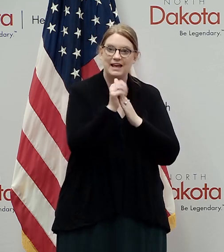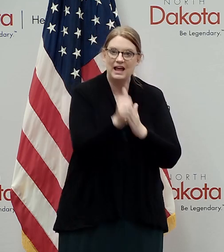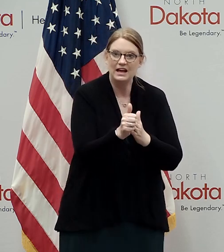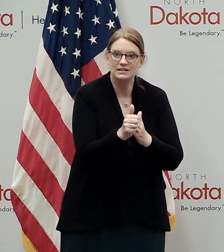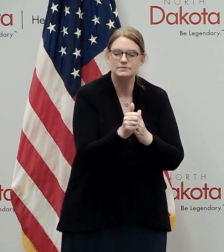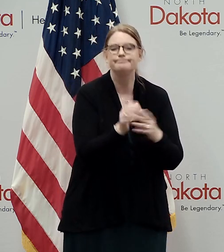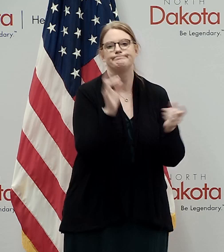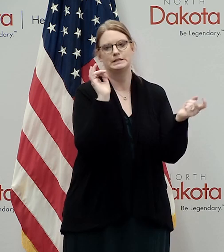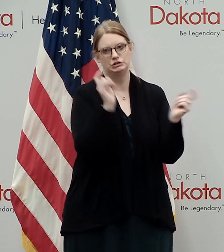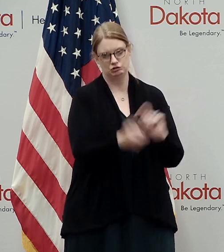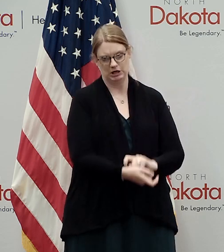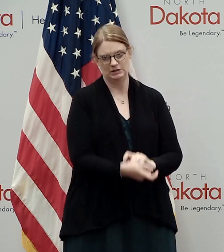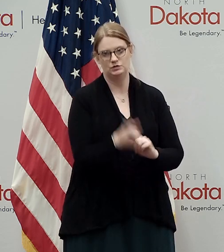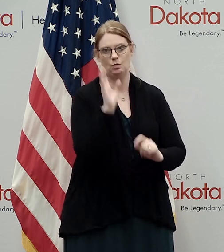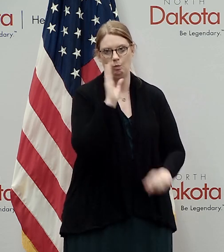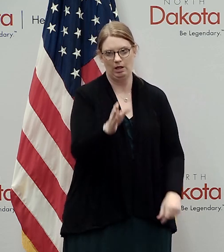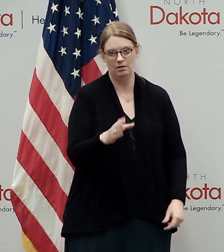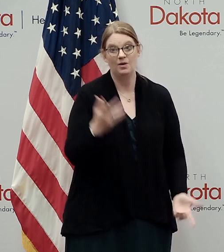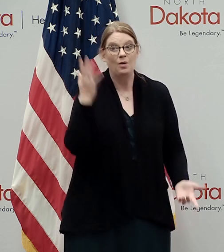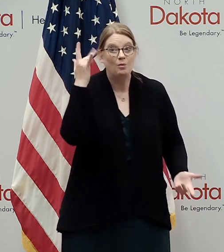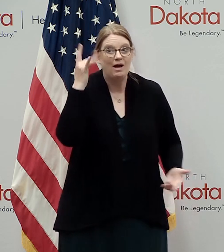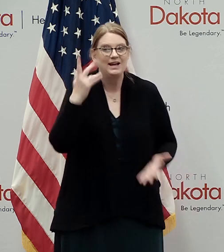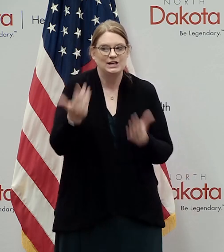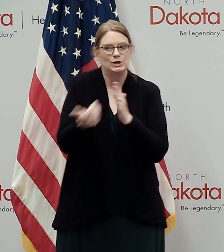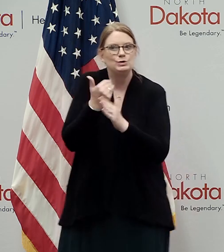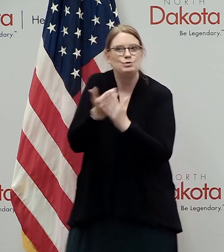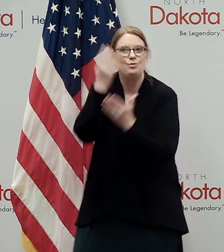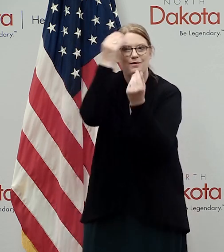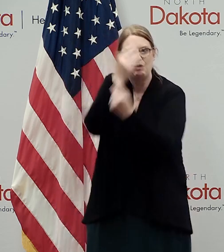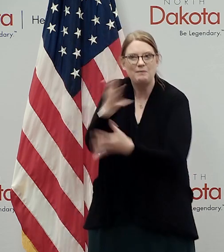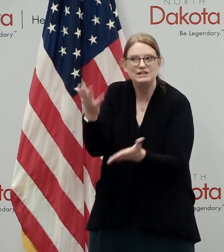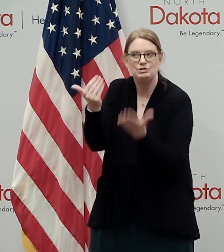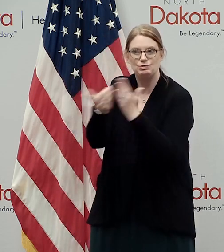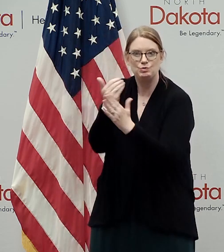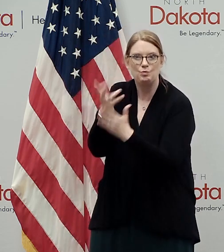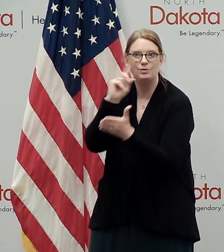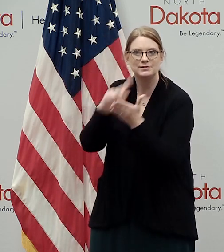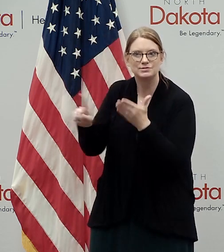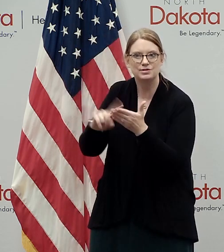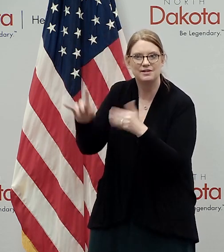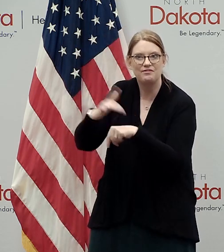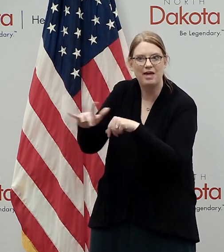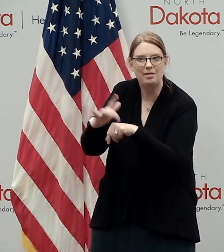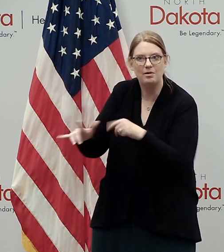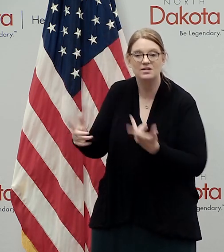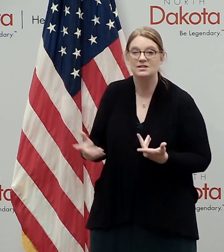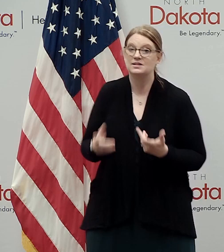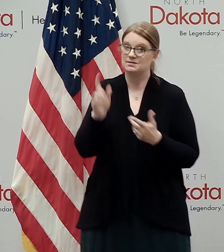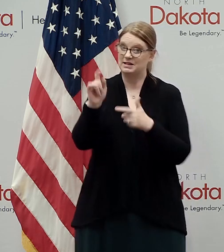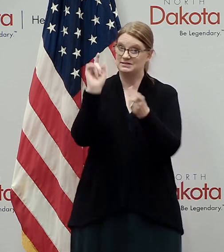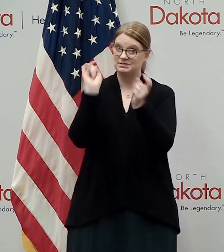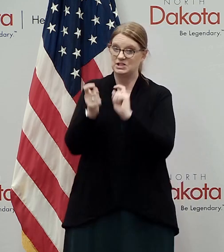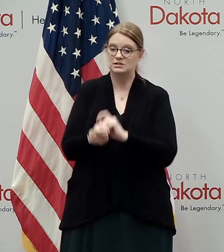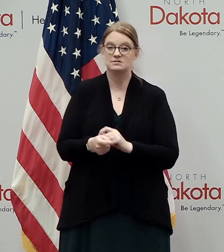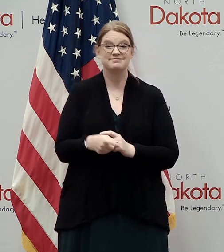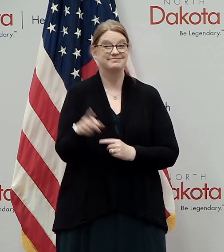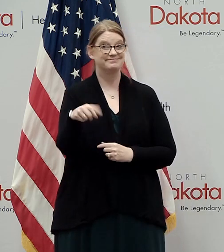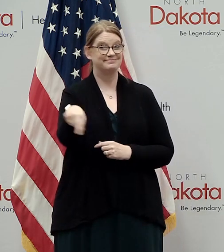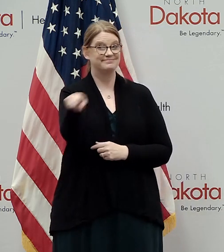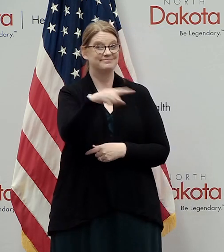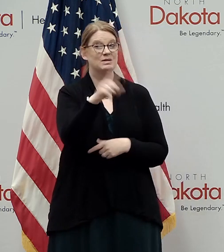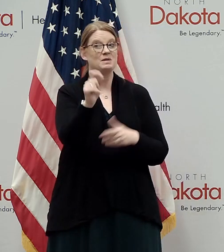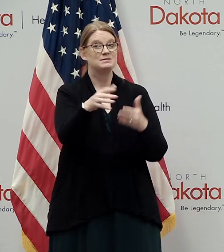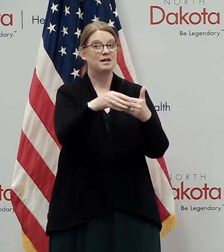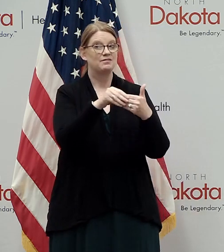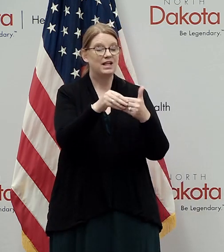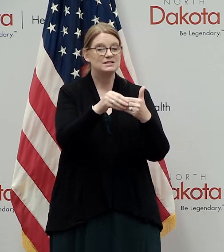more information and research becomes available. We all need to be flexible and keep open minds about how to